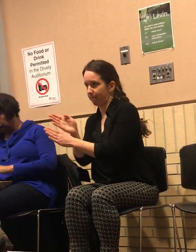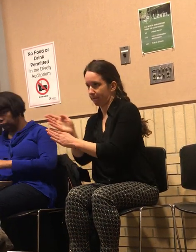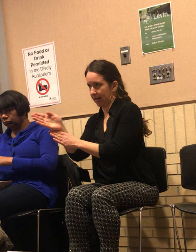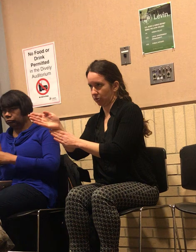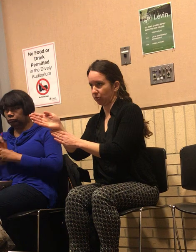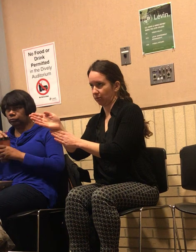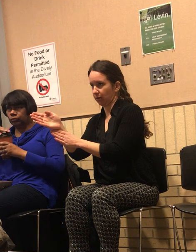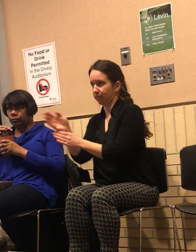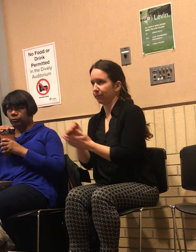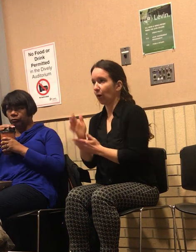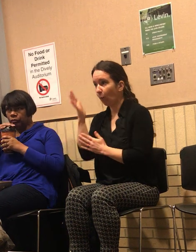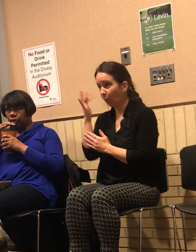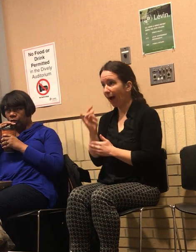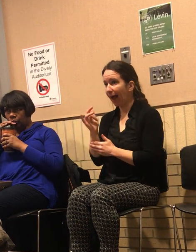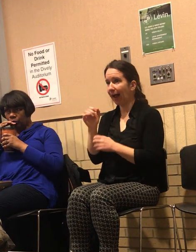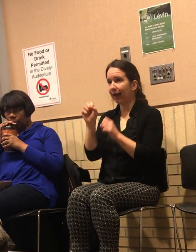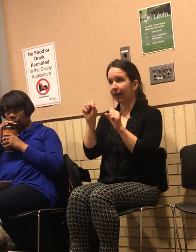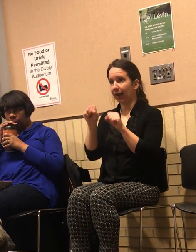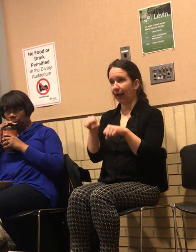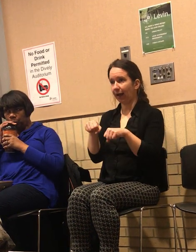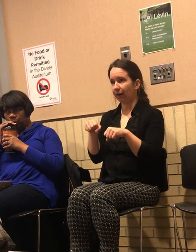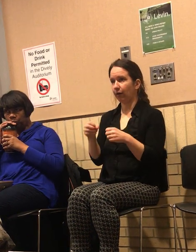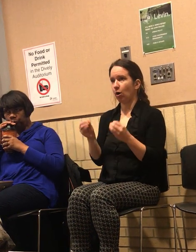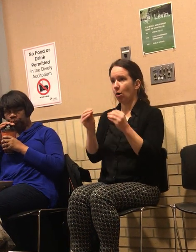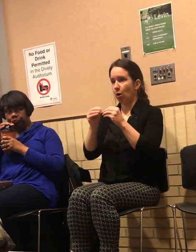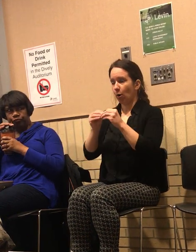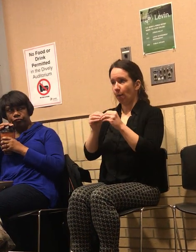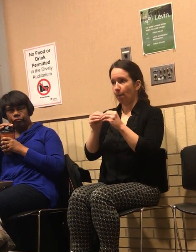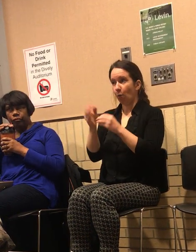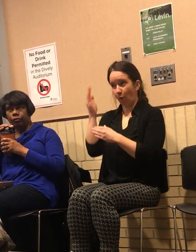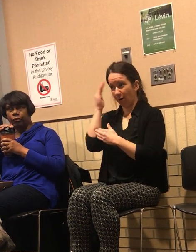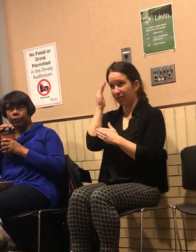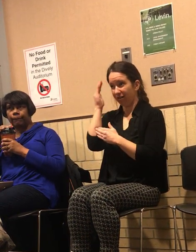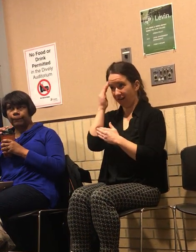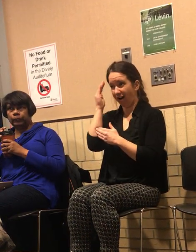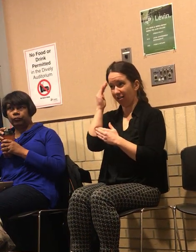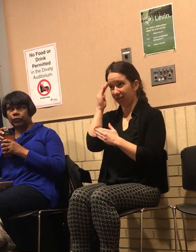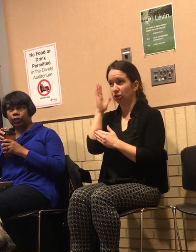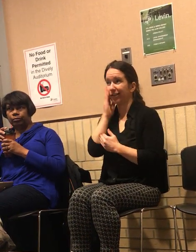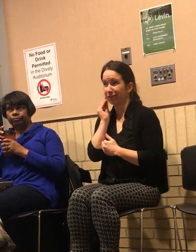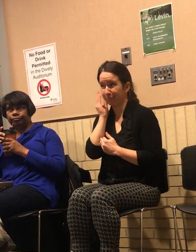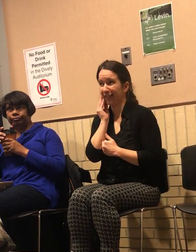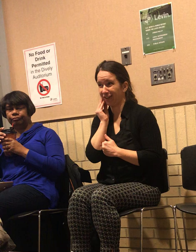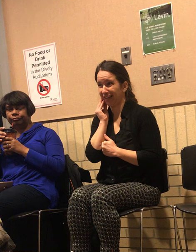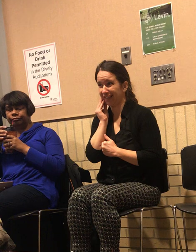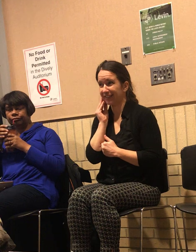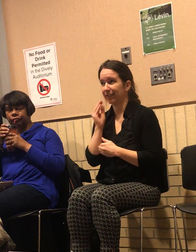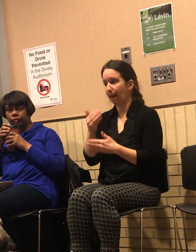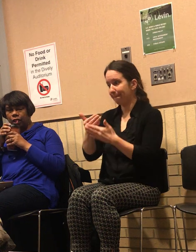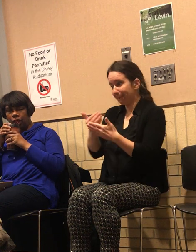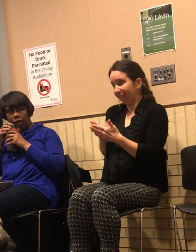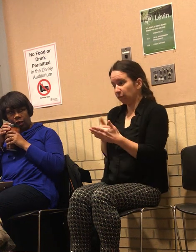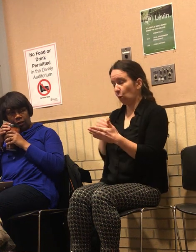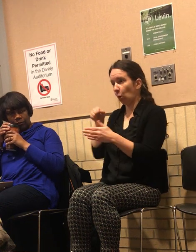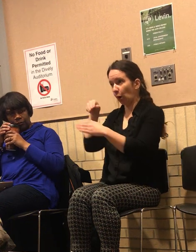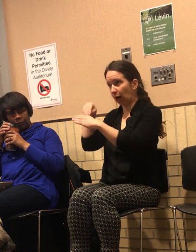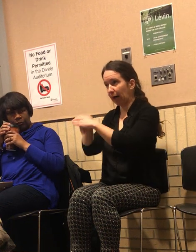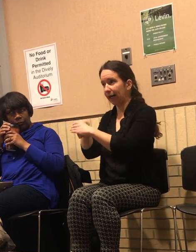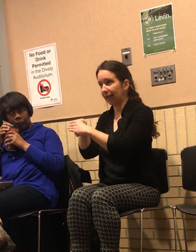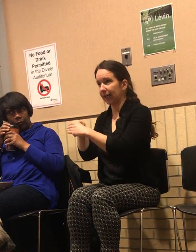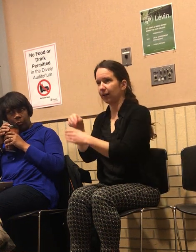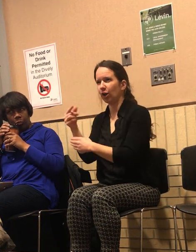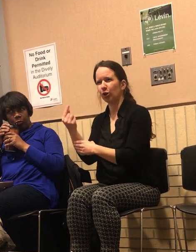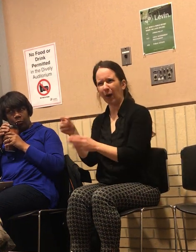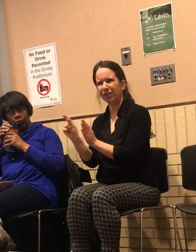knowledge and more real-world understanding of the way things work before you jump right into graduate school. But if you are going to go to graduate school, I'd